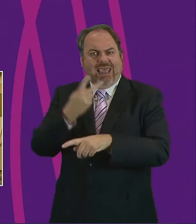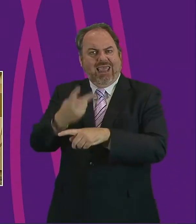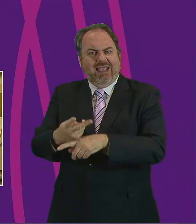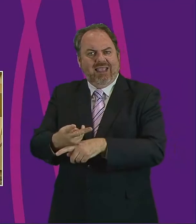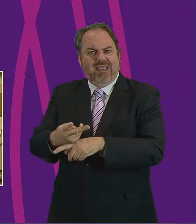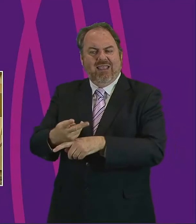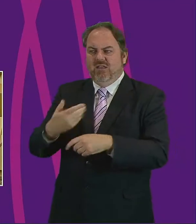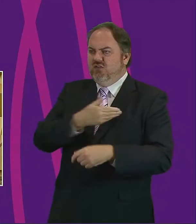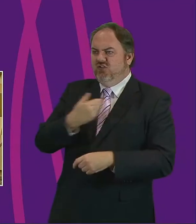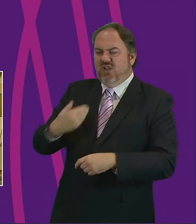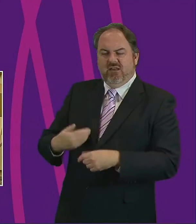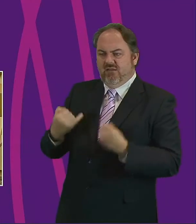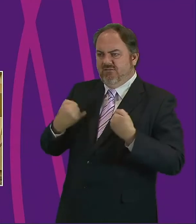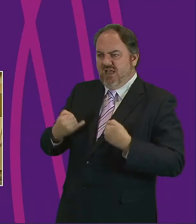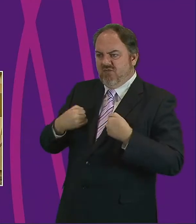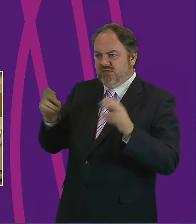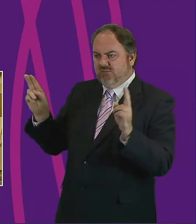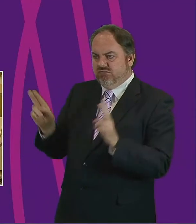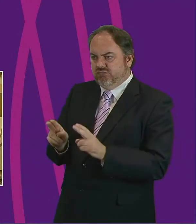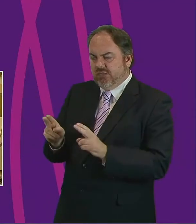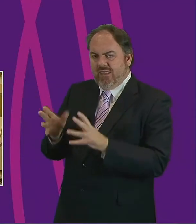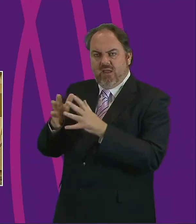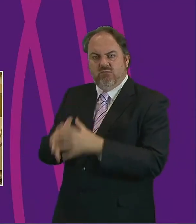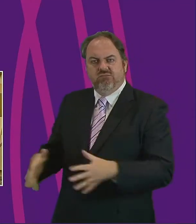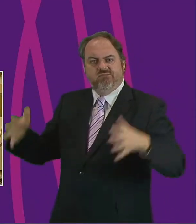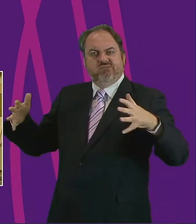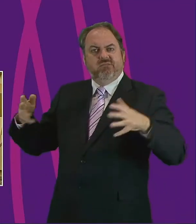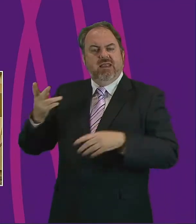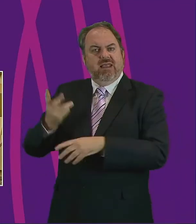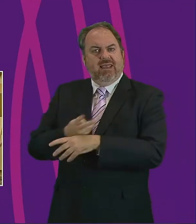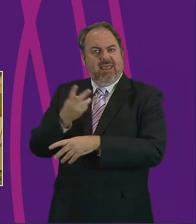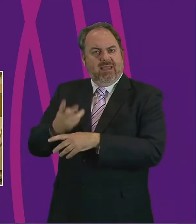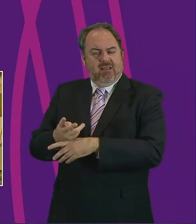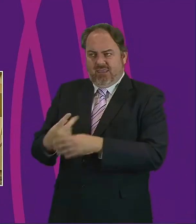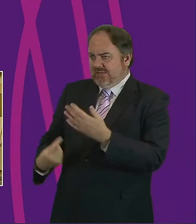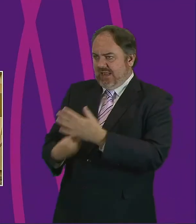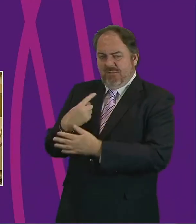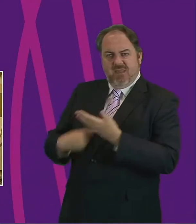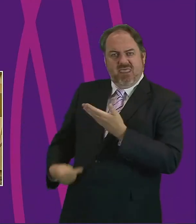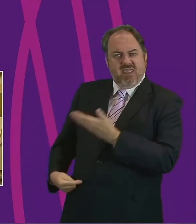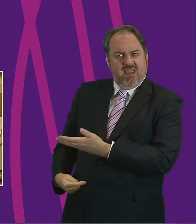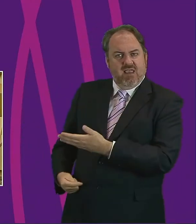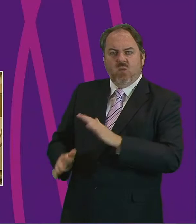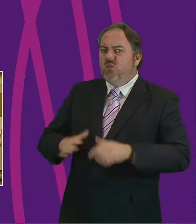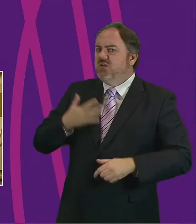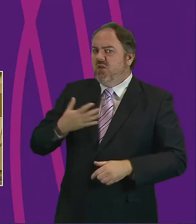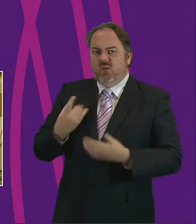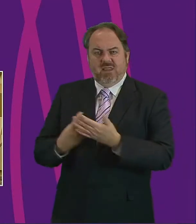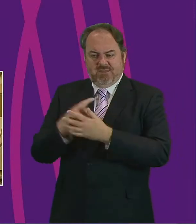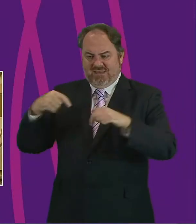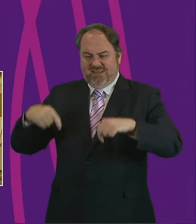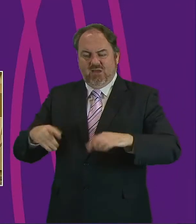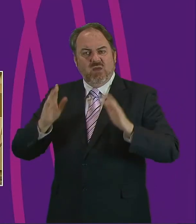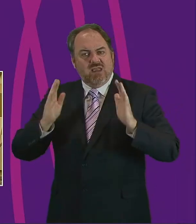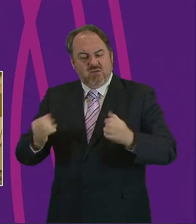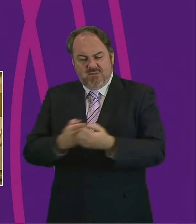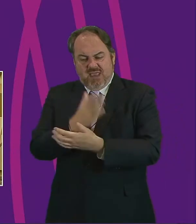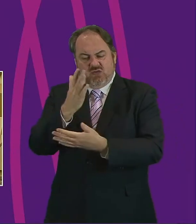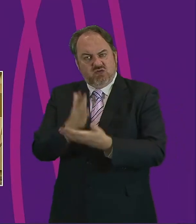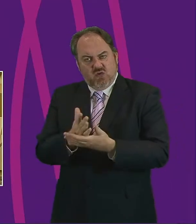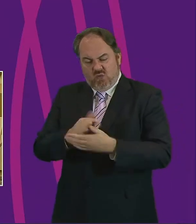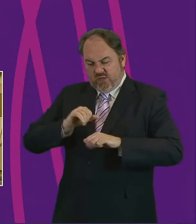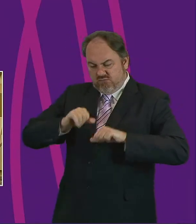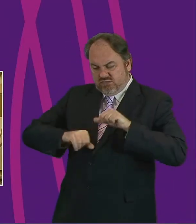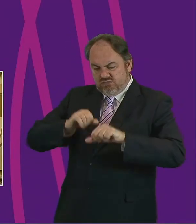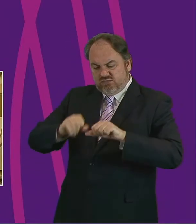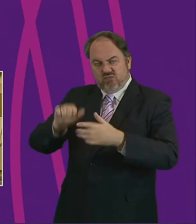are said to have done best in tackling it are still facing almost on a weekly basis. We have to do this properly, we have to do it right, and we